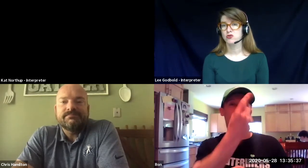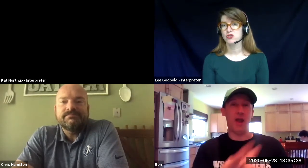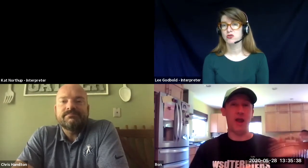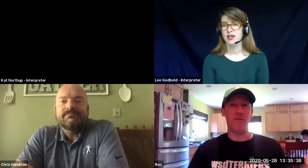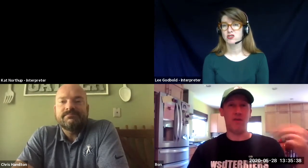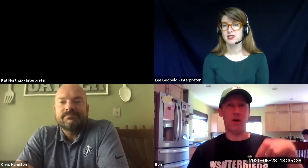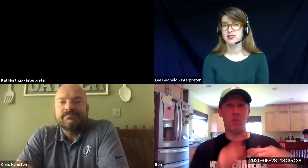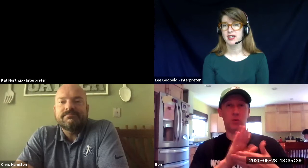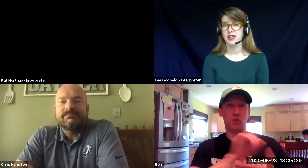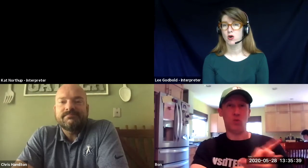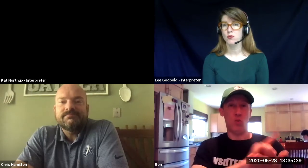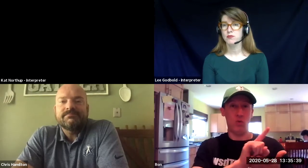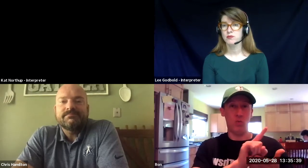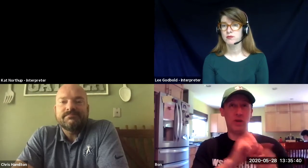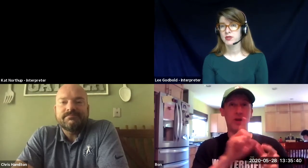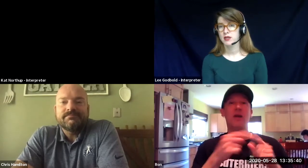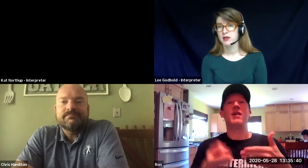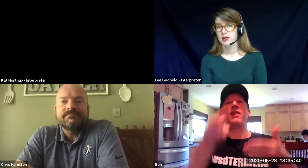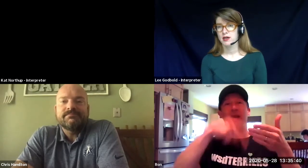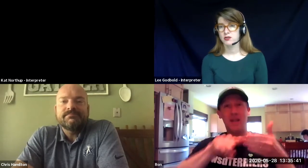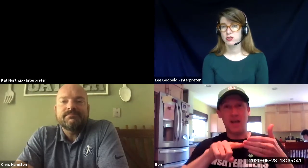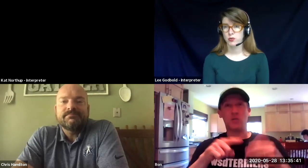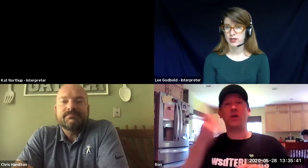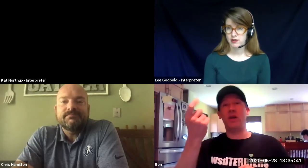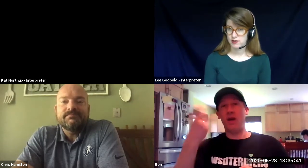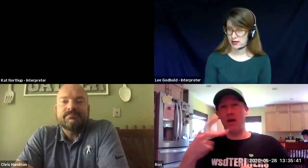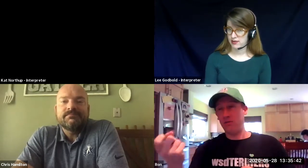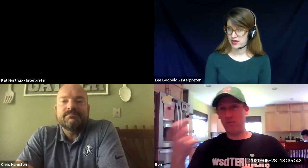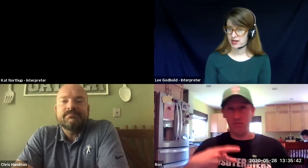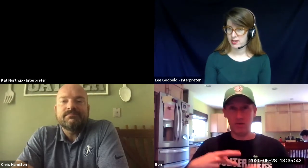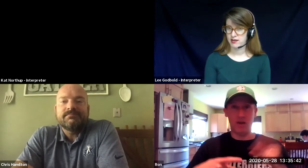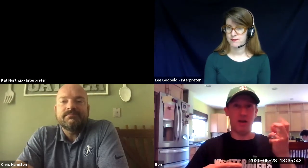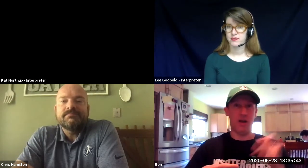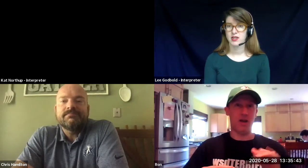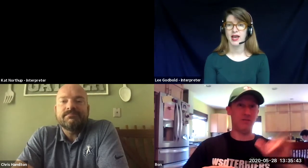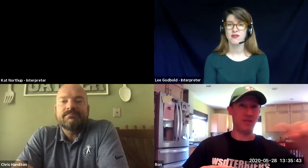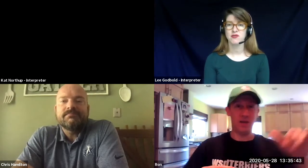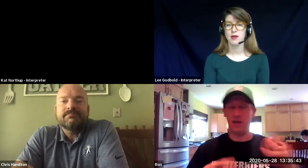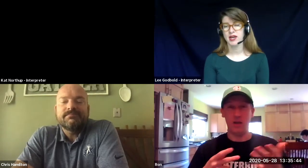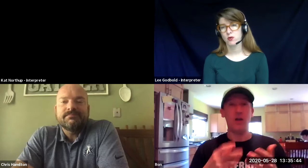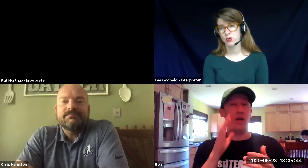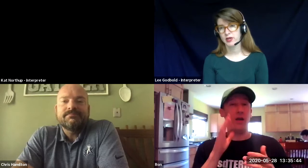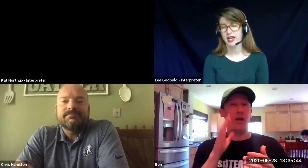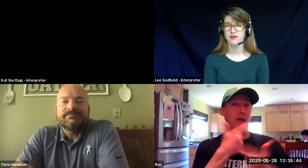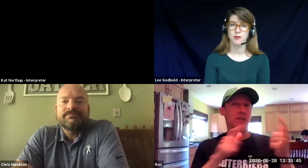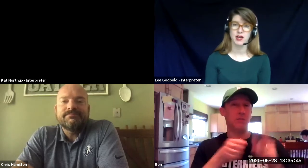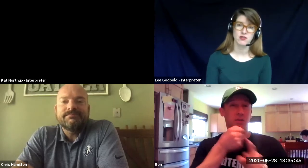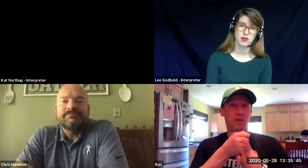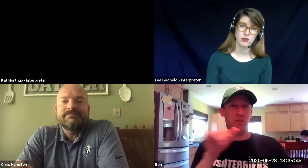to actually stay home during the week, and then half come back one week, half come back the following